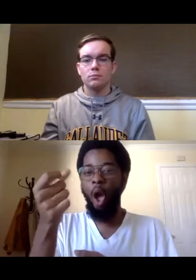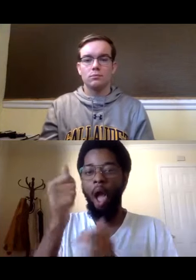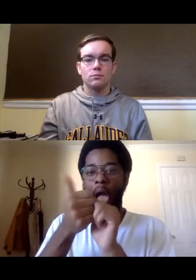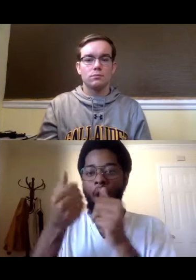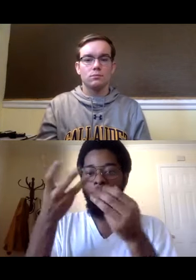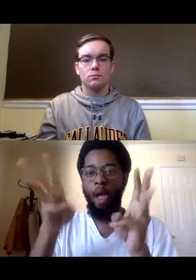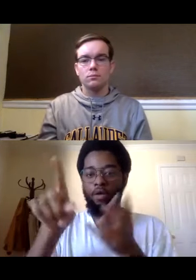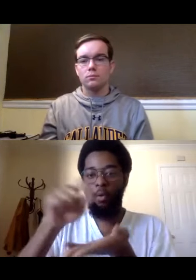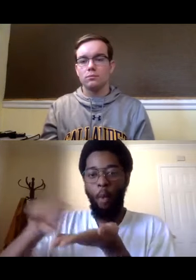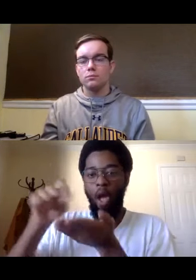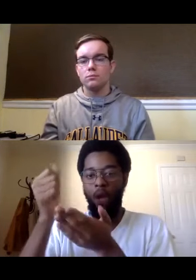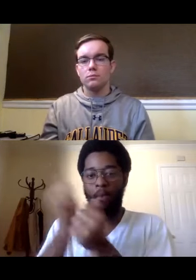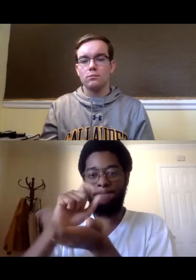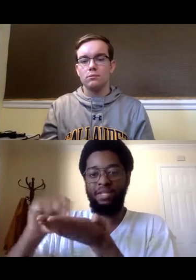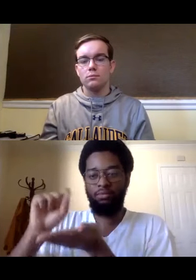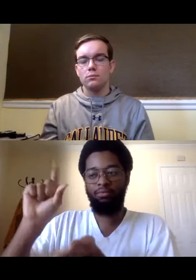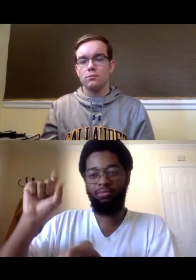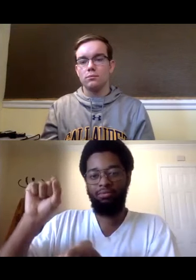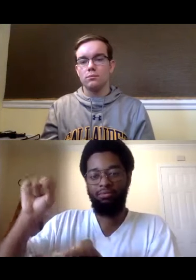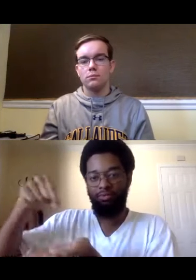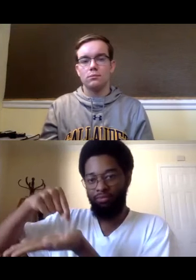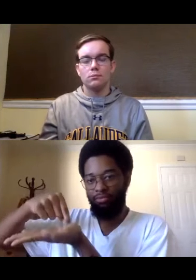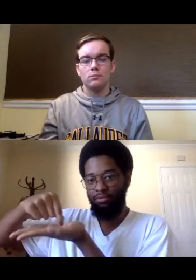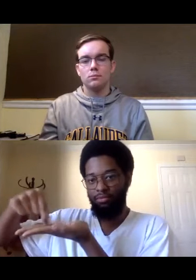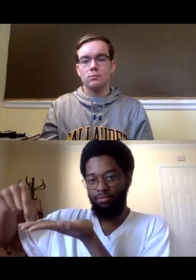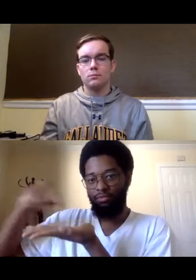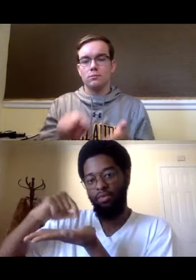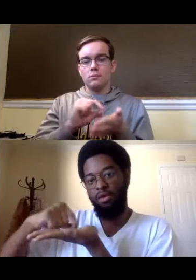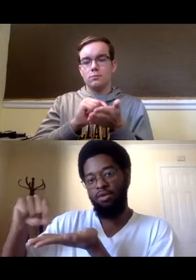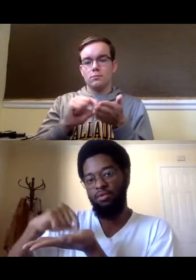Writing, as though you're holding an implement like a pencil or a pen.